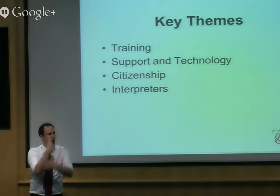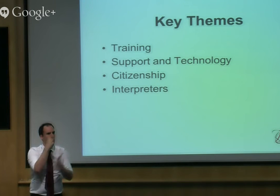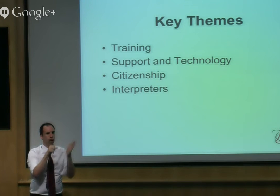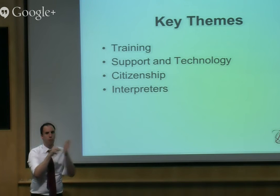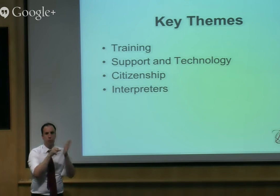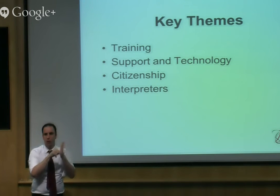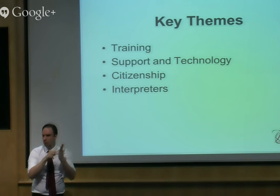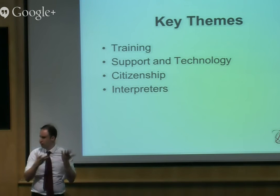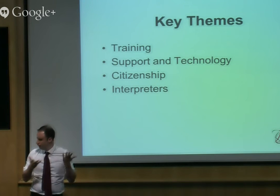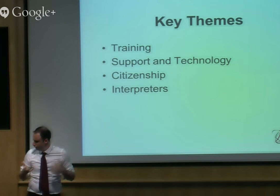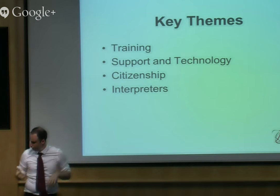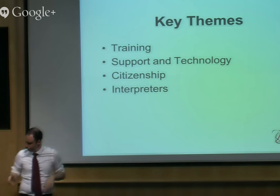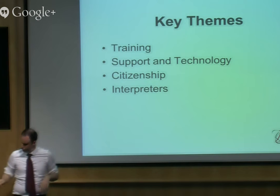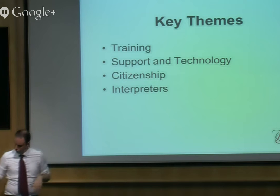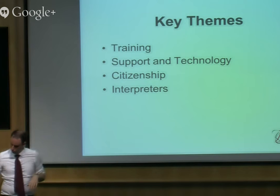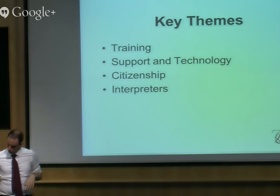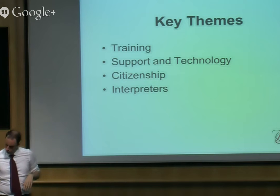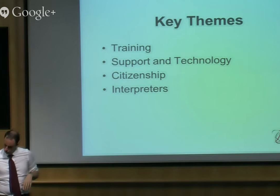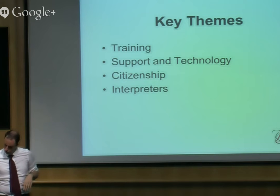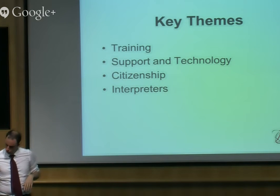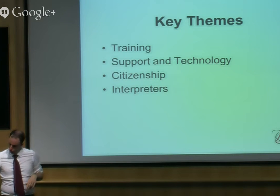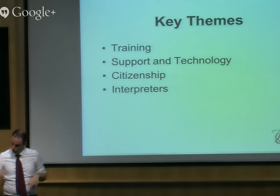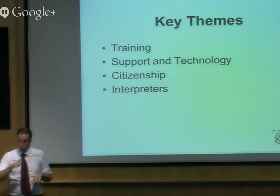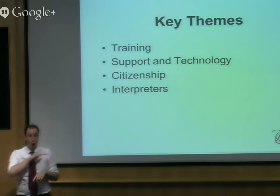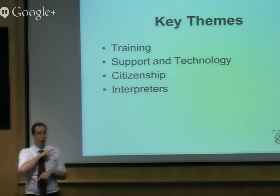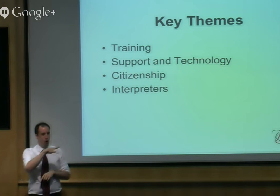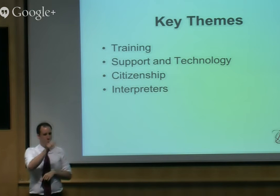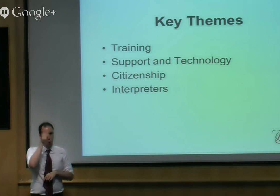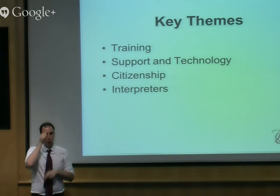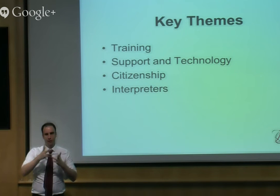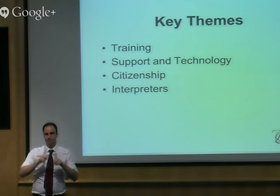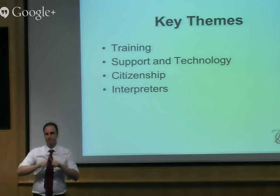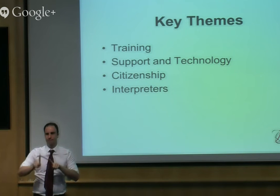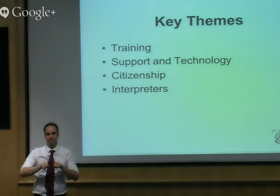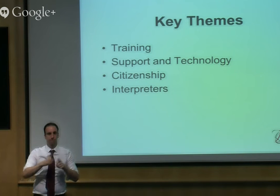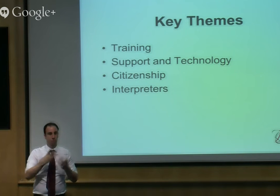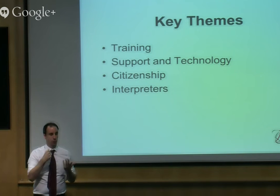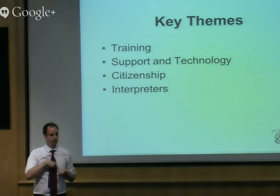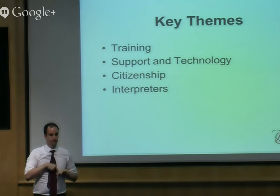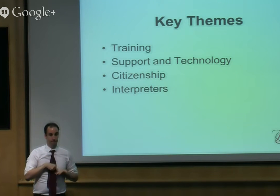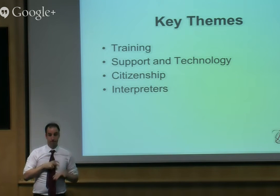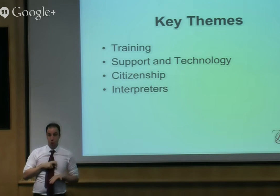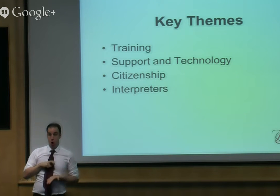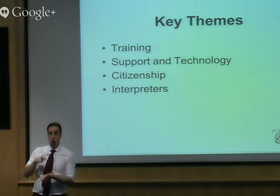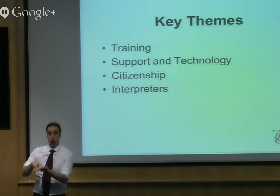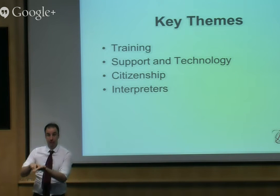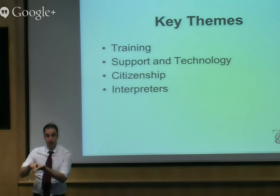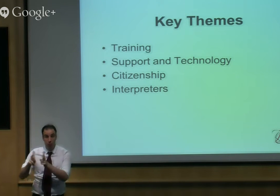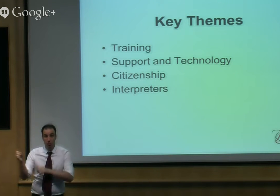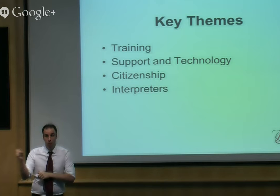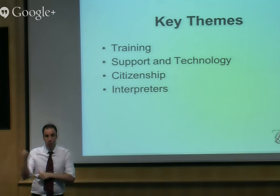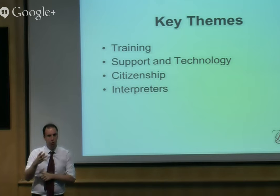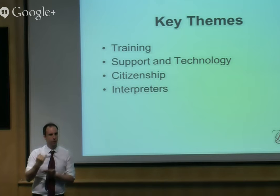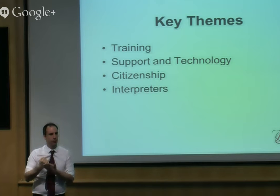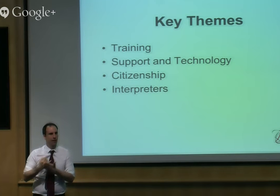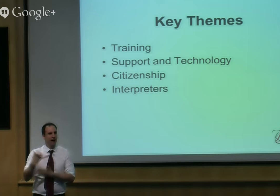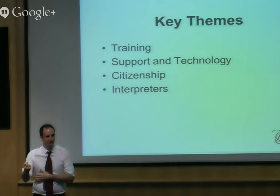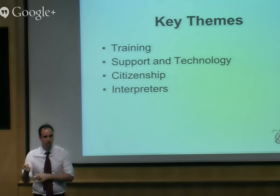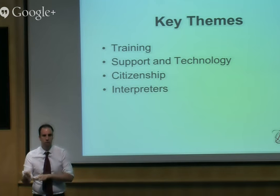Now the main theme that came all the way through with all of our investigation into access to council services was